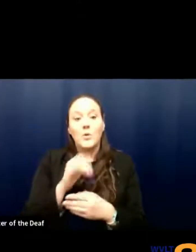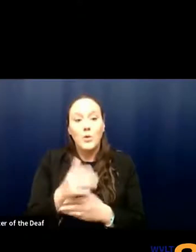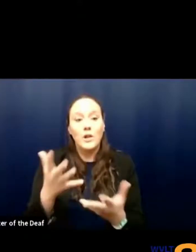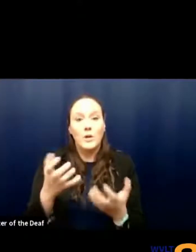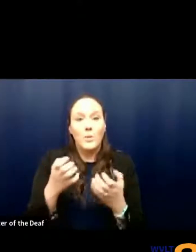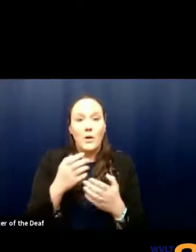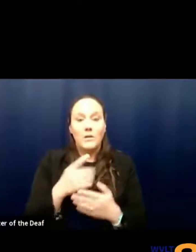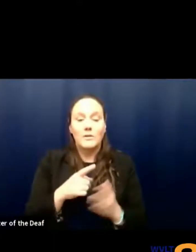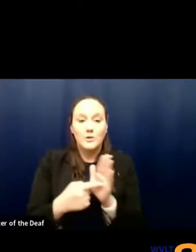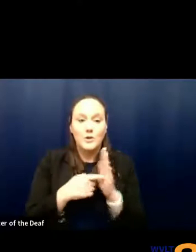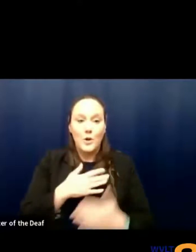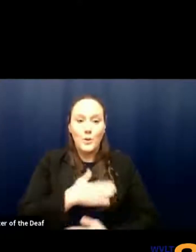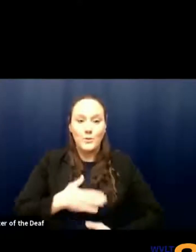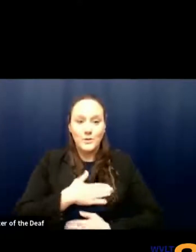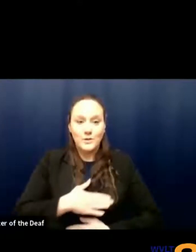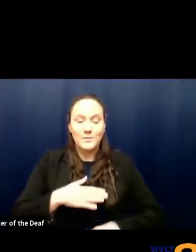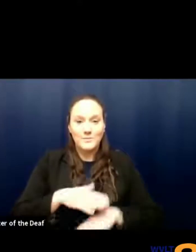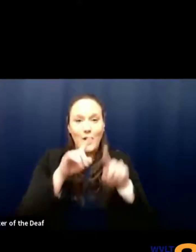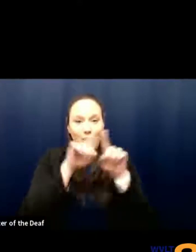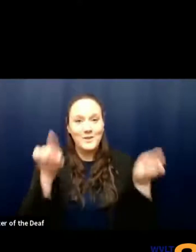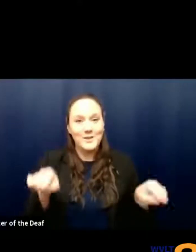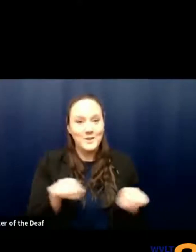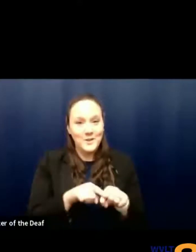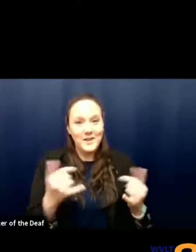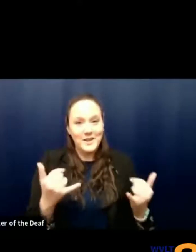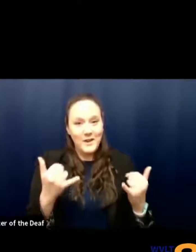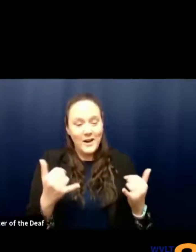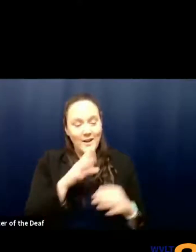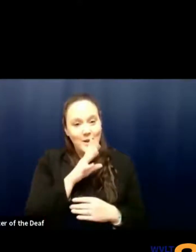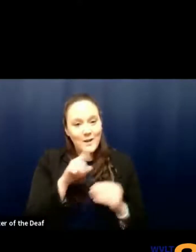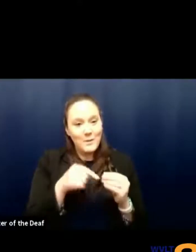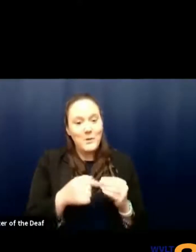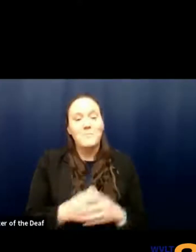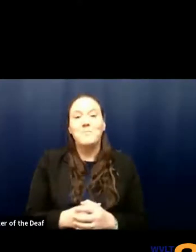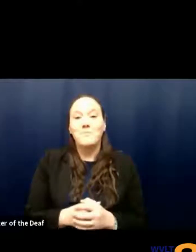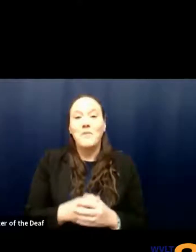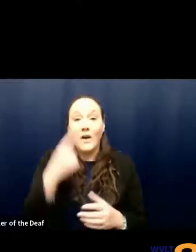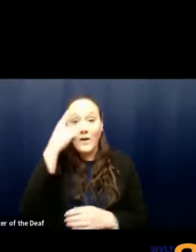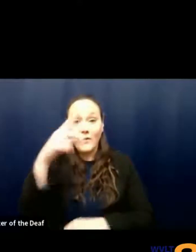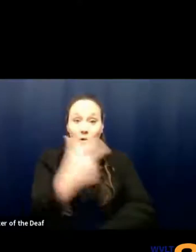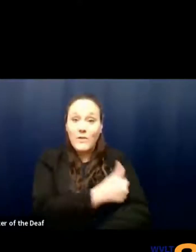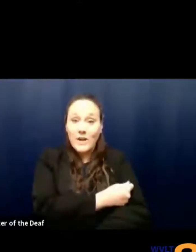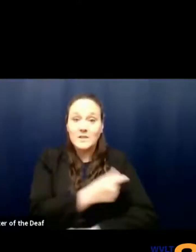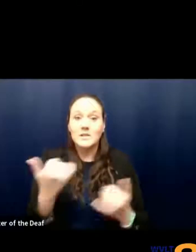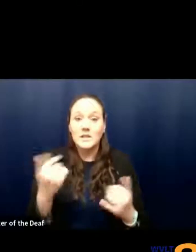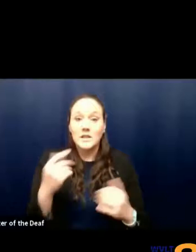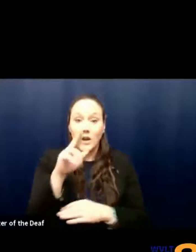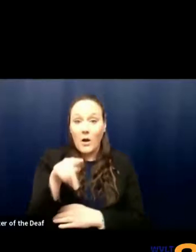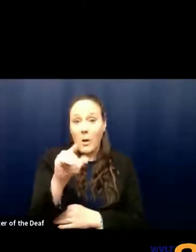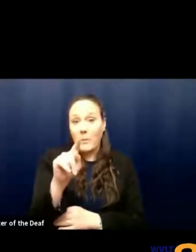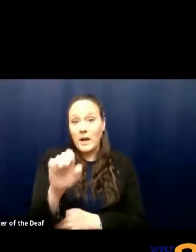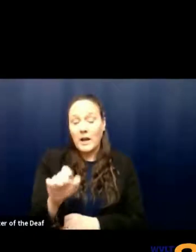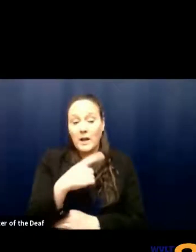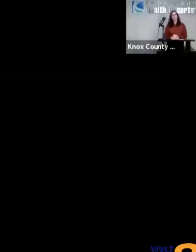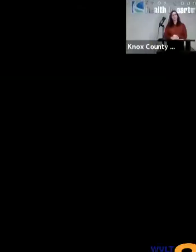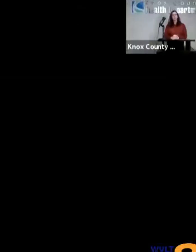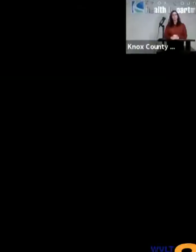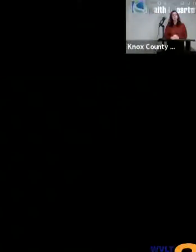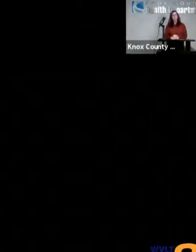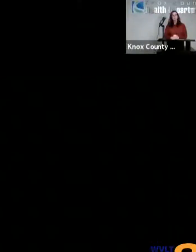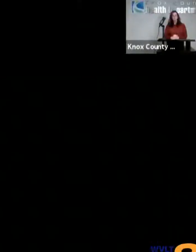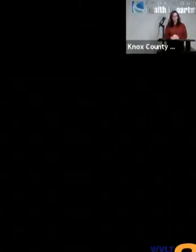they're on the screen right now talking about it. For a vaccine update, we have updated our vaccination dashboard on our